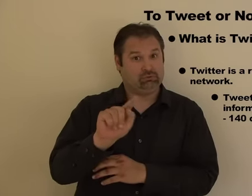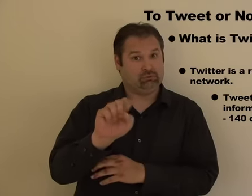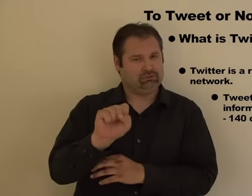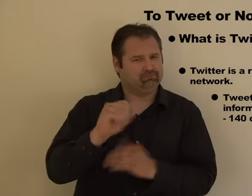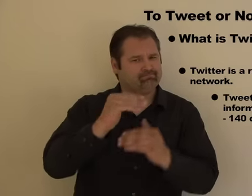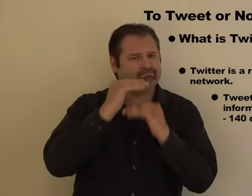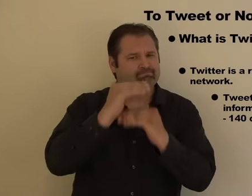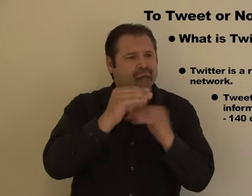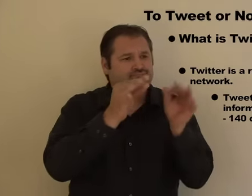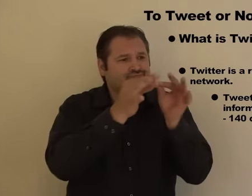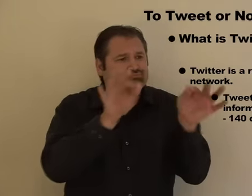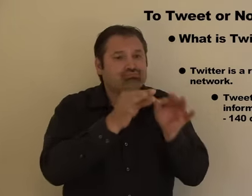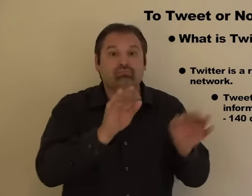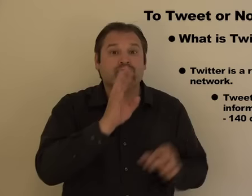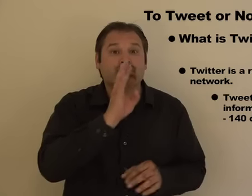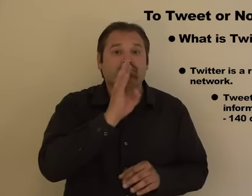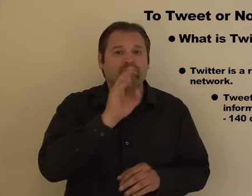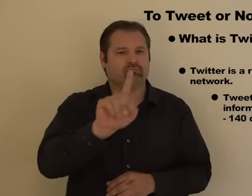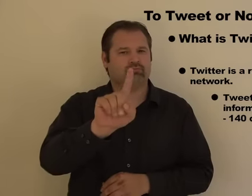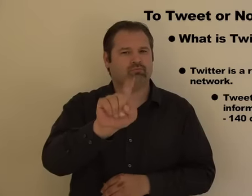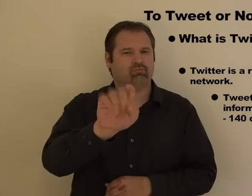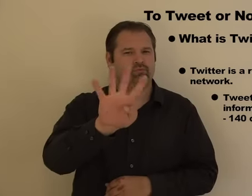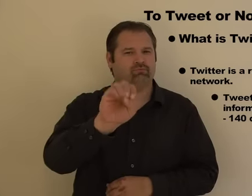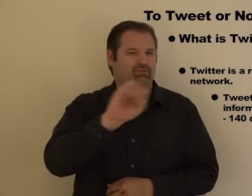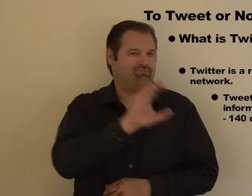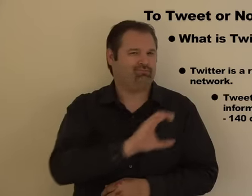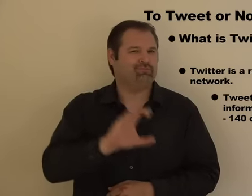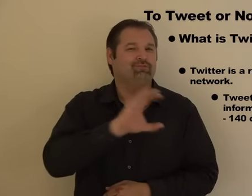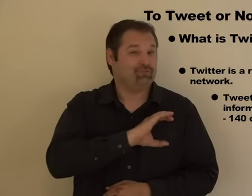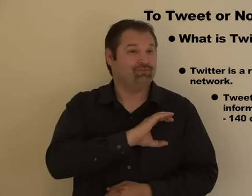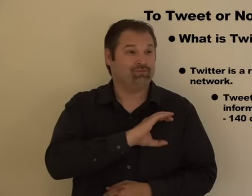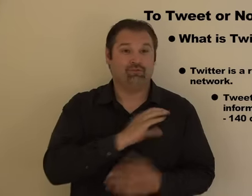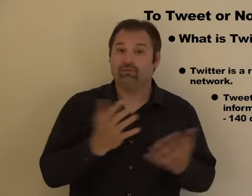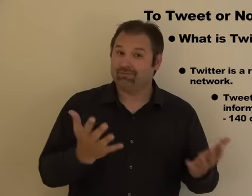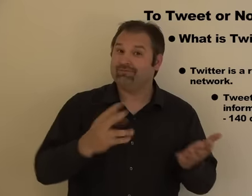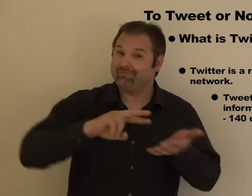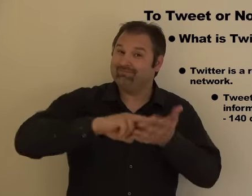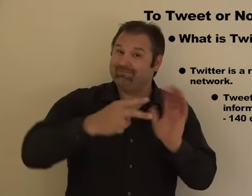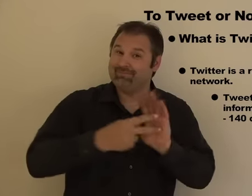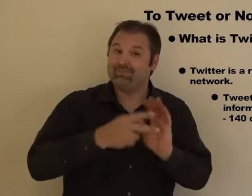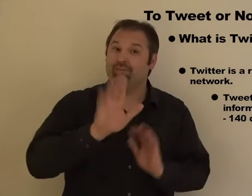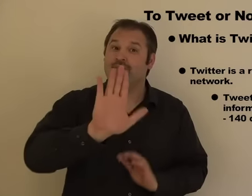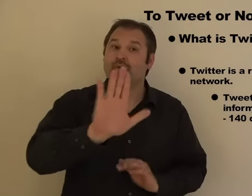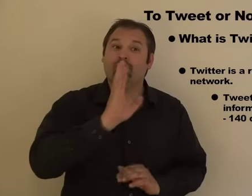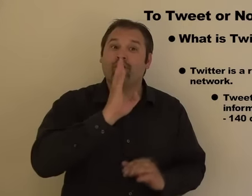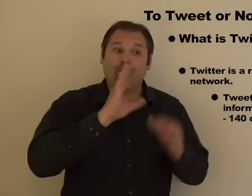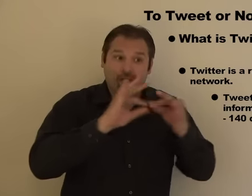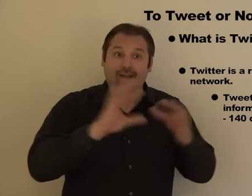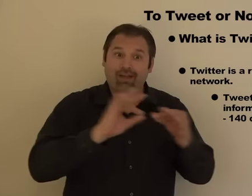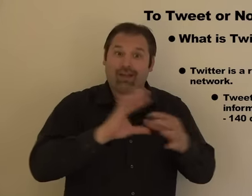Each tweet is 140 characters in length, so you have to share a lot of information in a very little space.